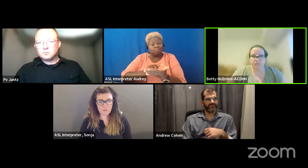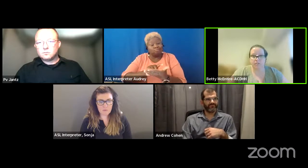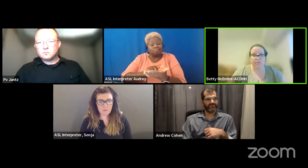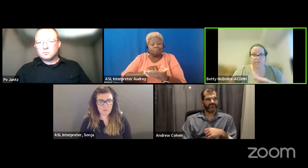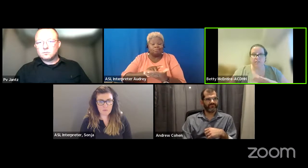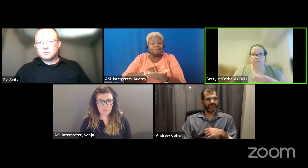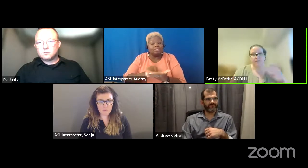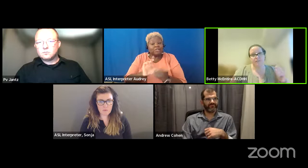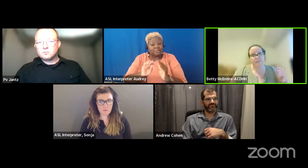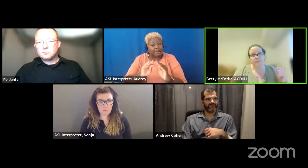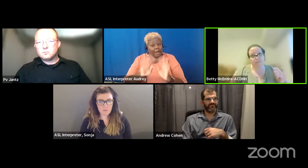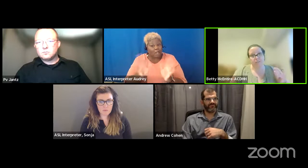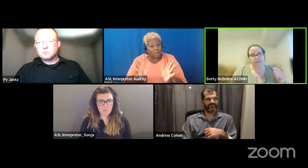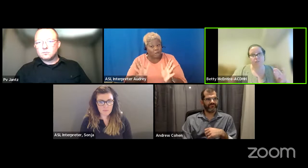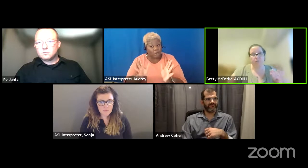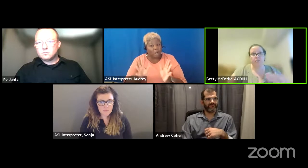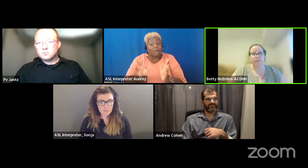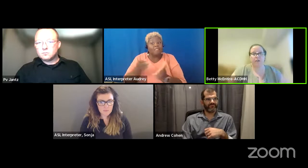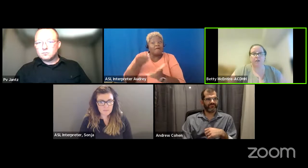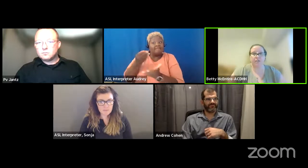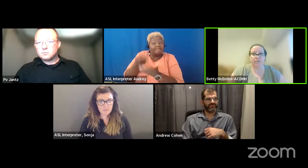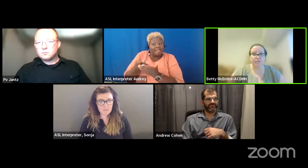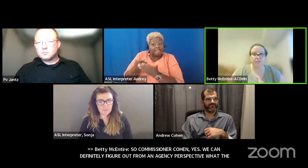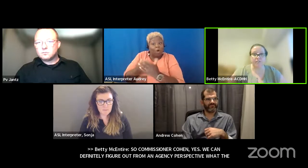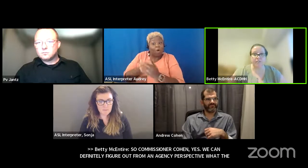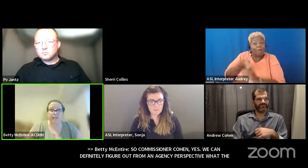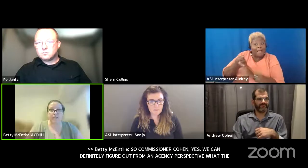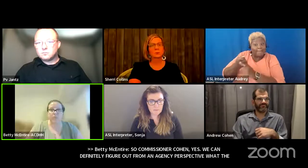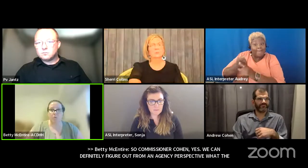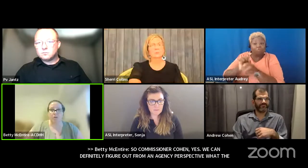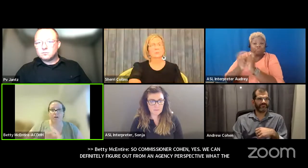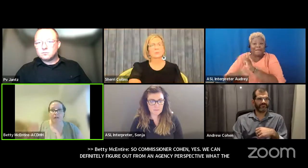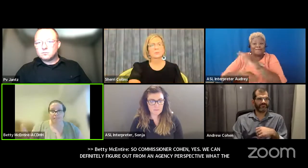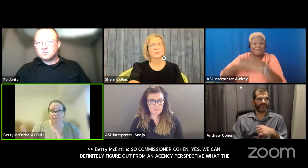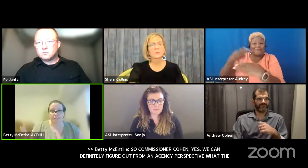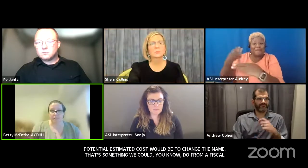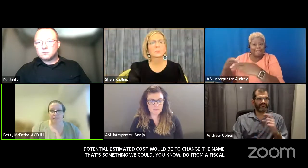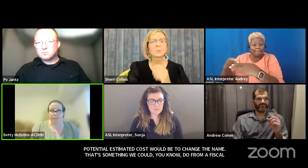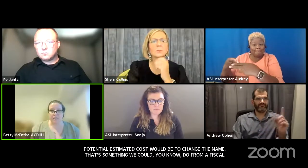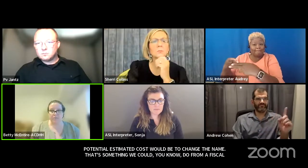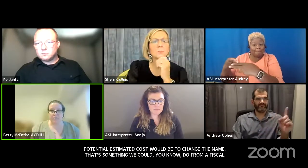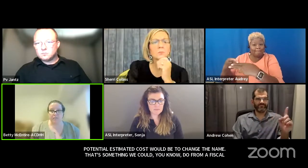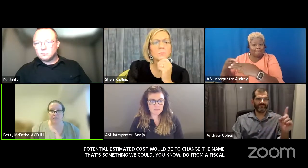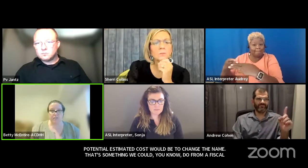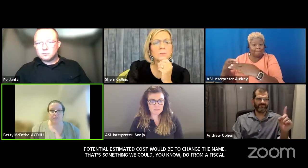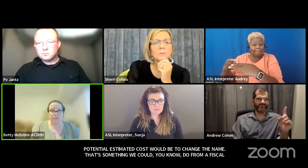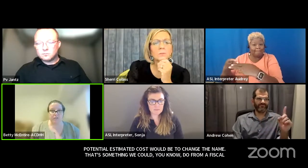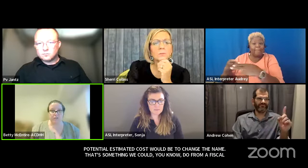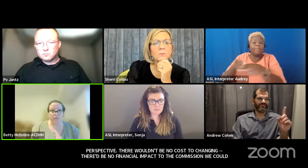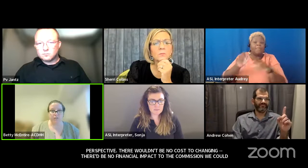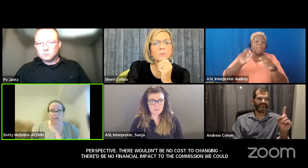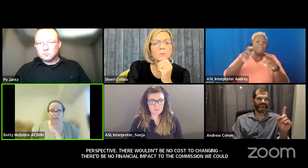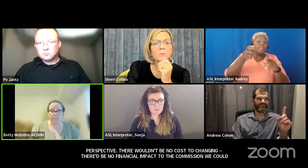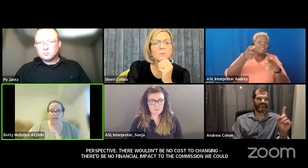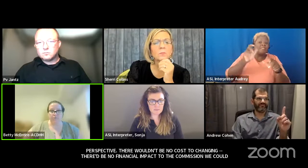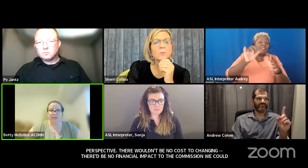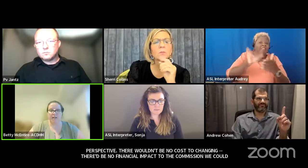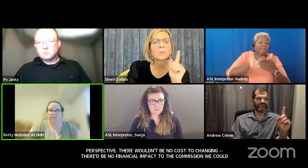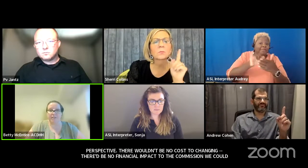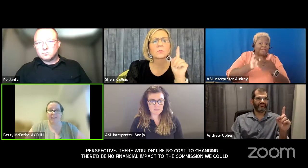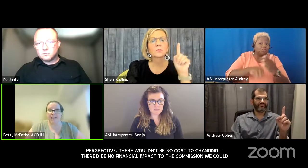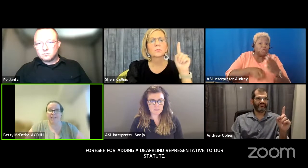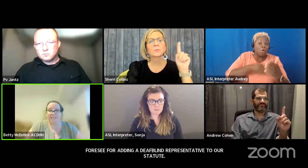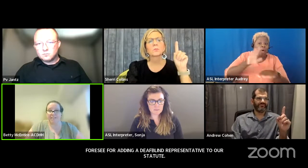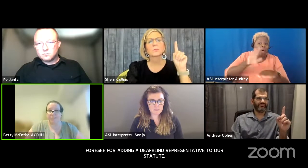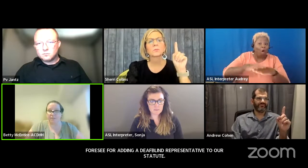So just to be clear, the fiscal impact would be on changing the name, whereas the potential impact would